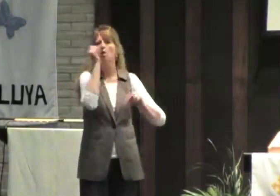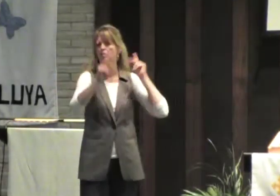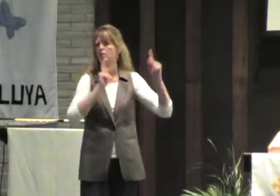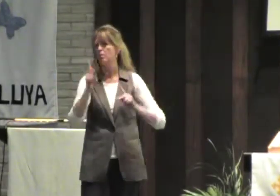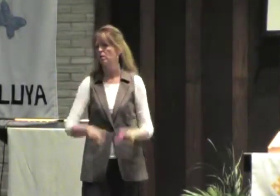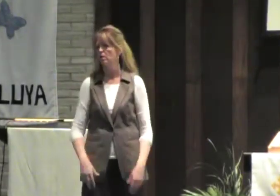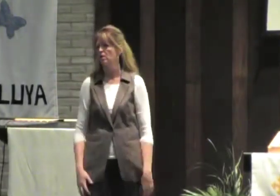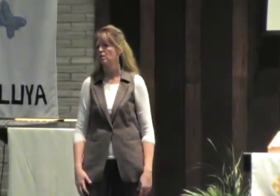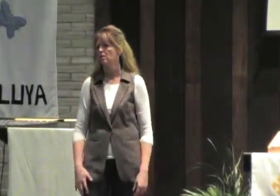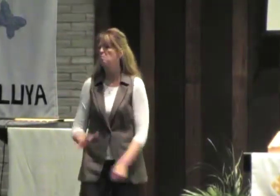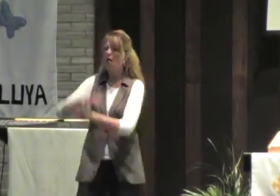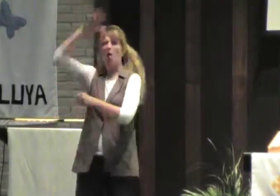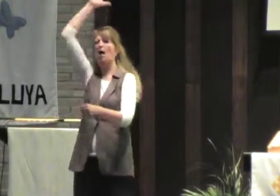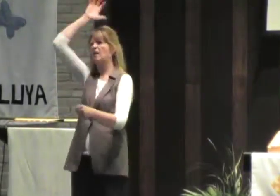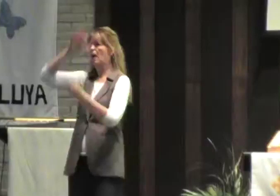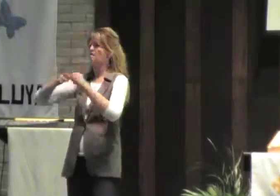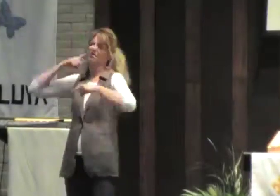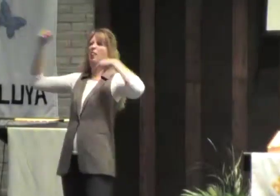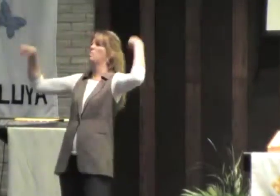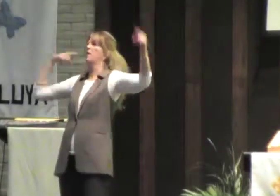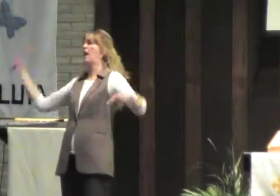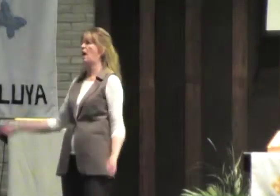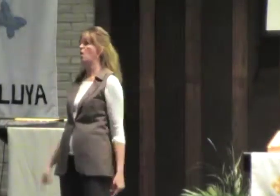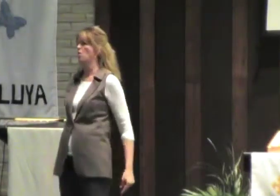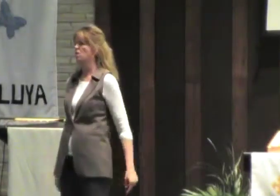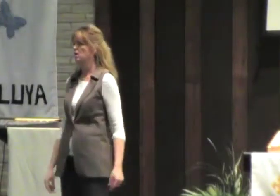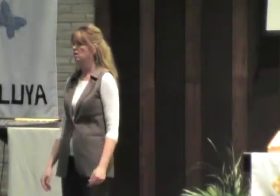Sin is blaming the wrong people, blowing up, flipping out,